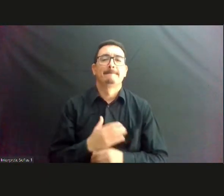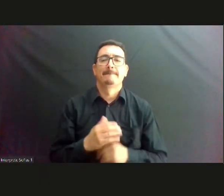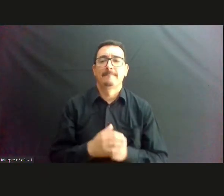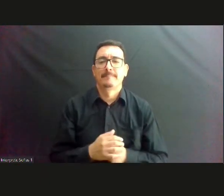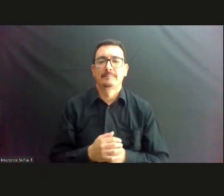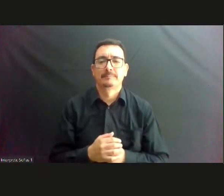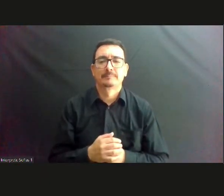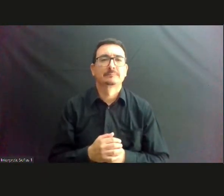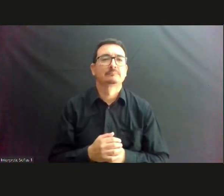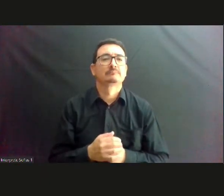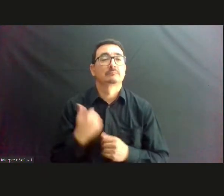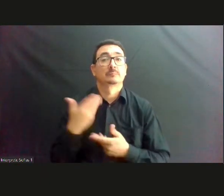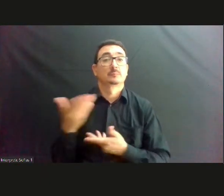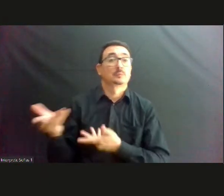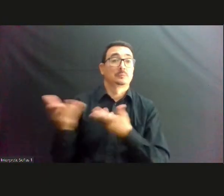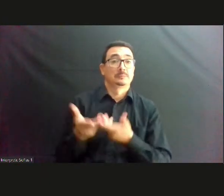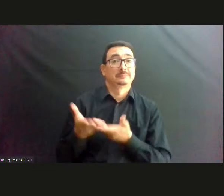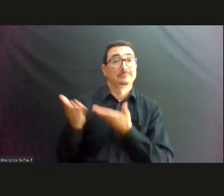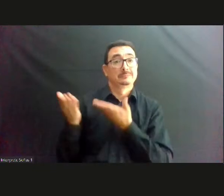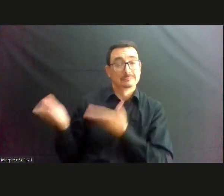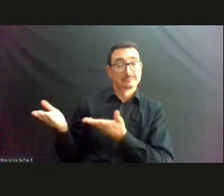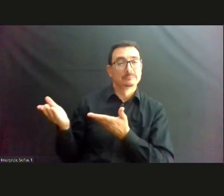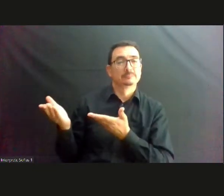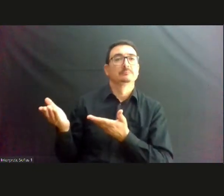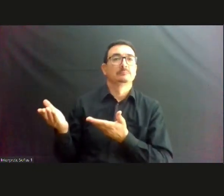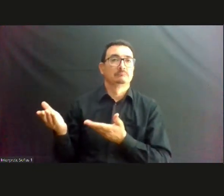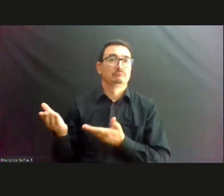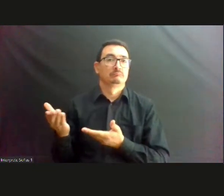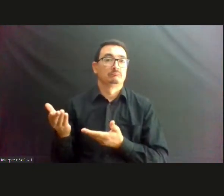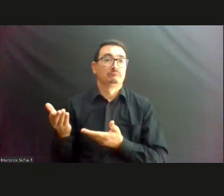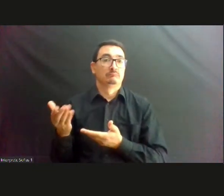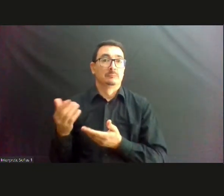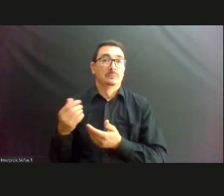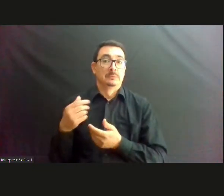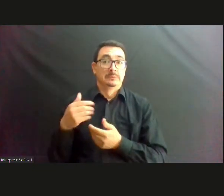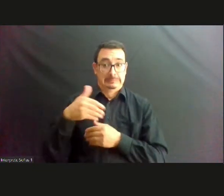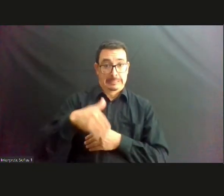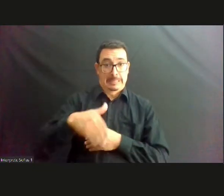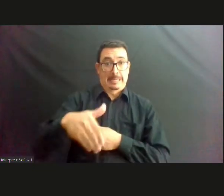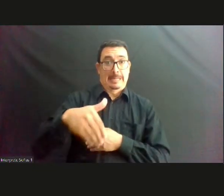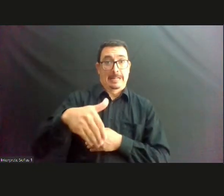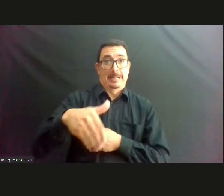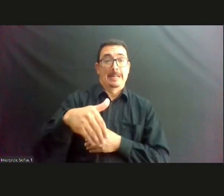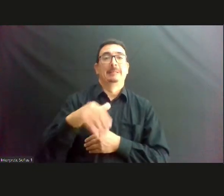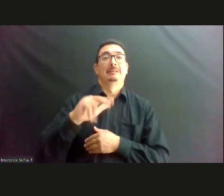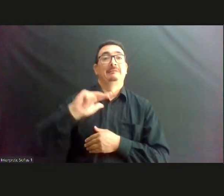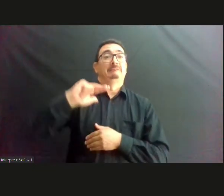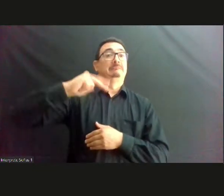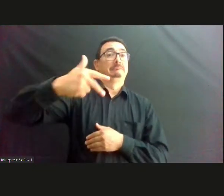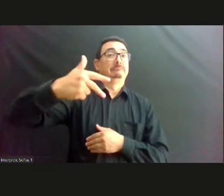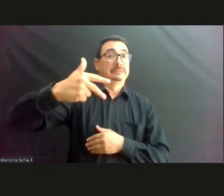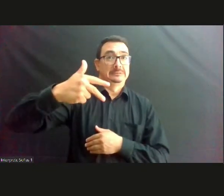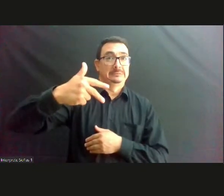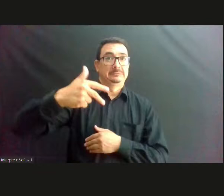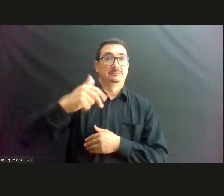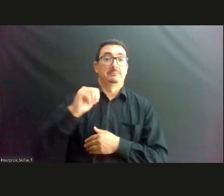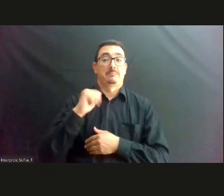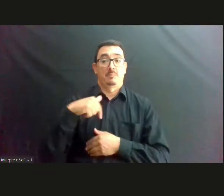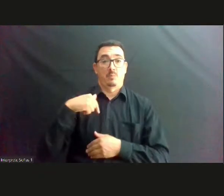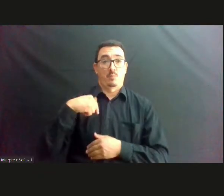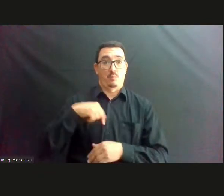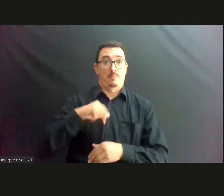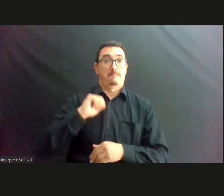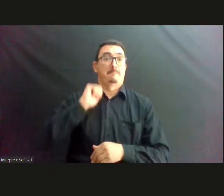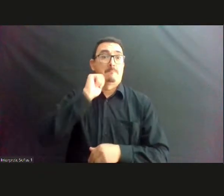2 days. There will be 3 sessions tomorrow. The first one, a high-level event on